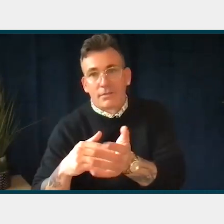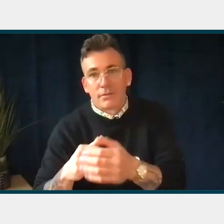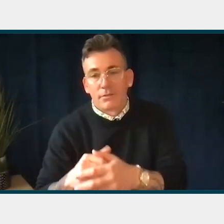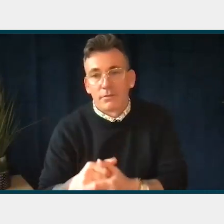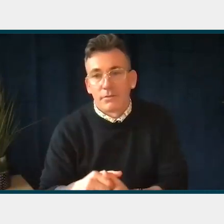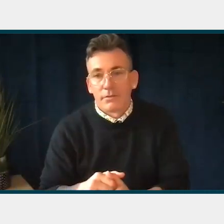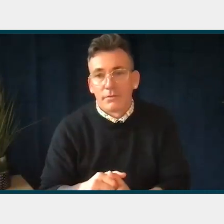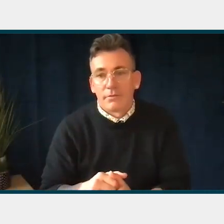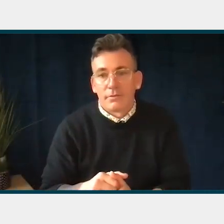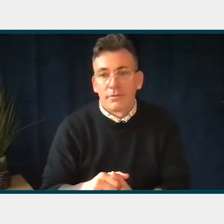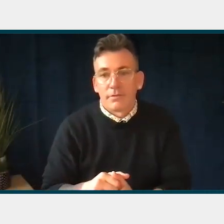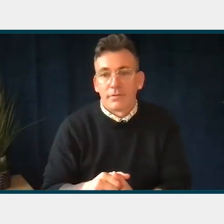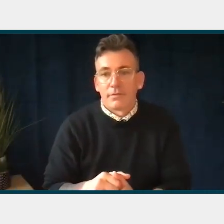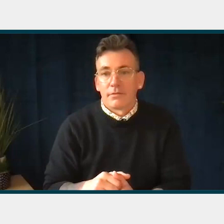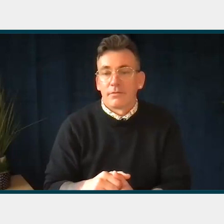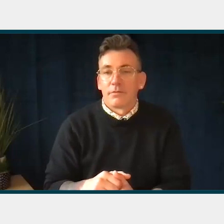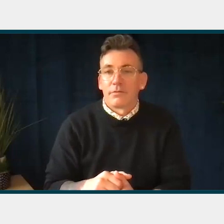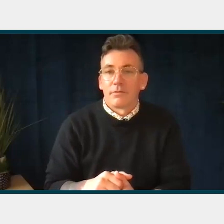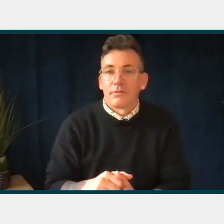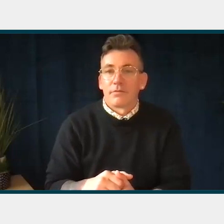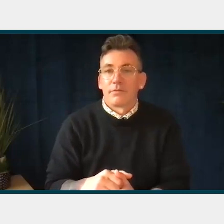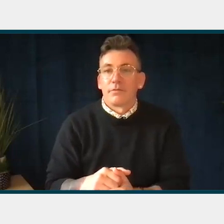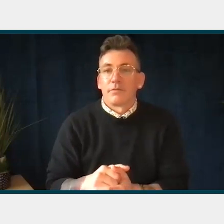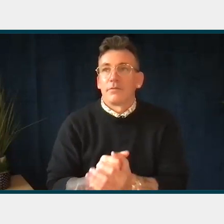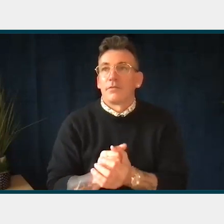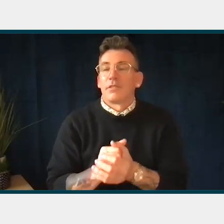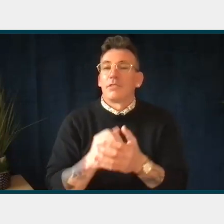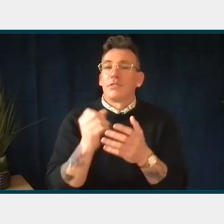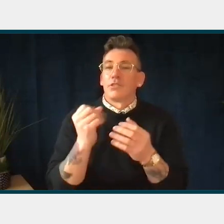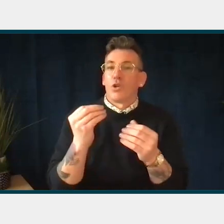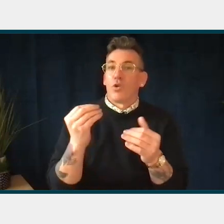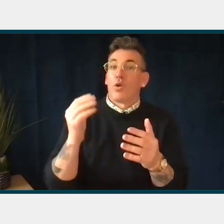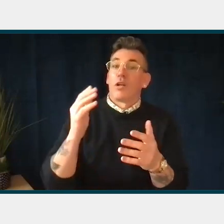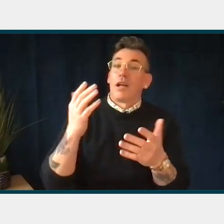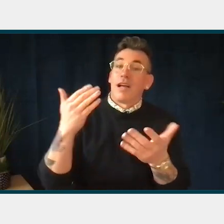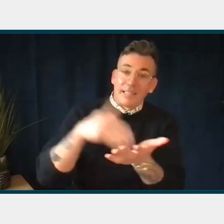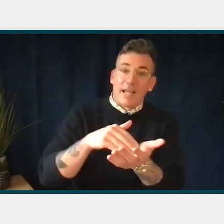I don't want to make deaf people second again, which would be happening if I were to use my voice.